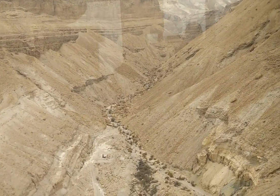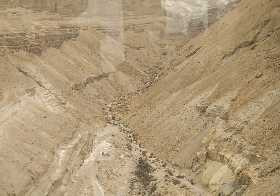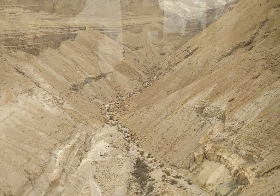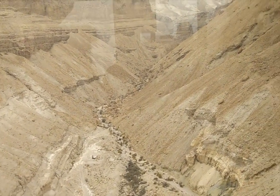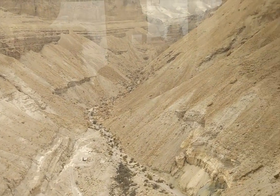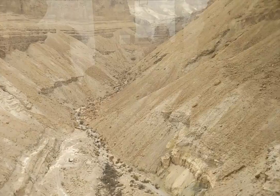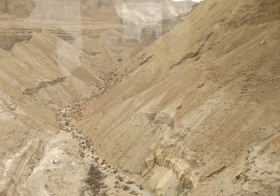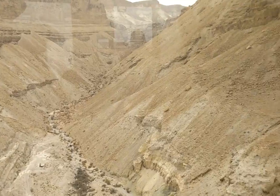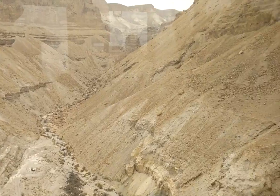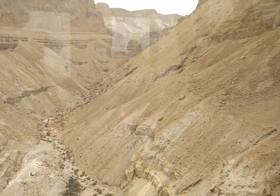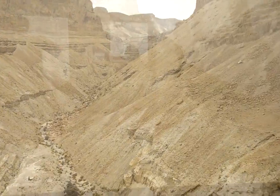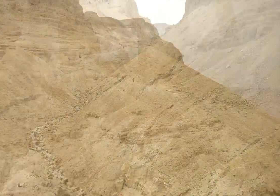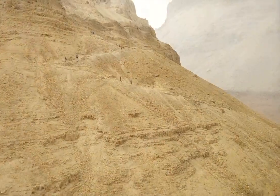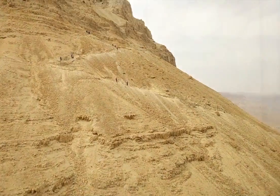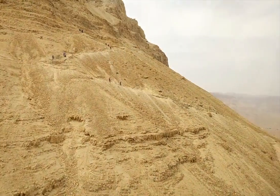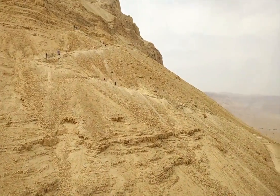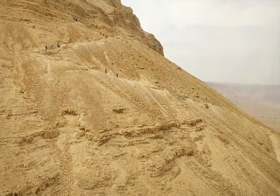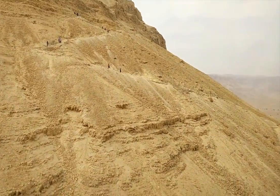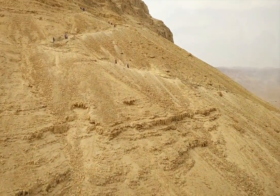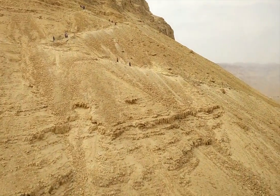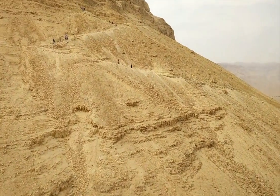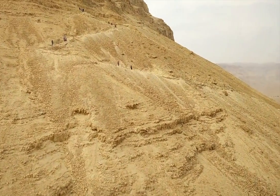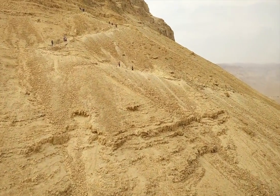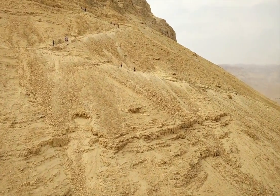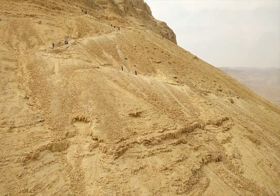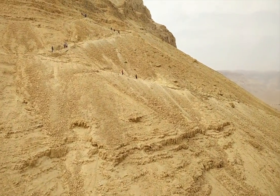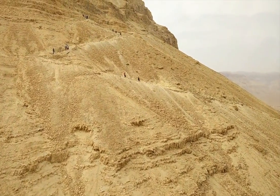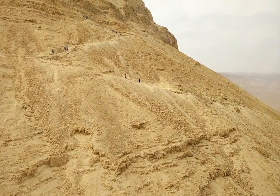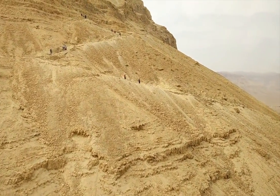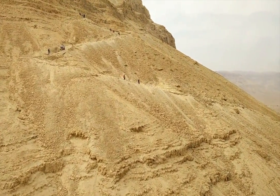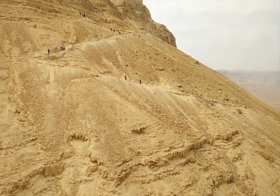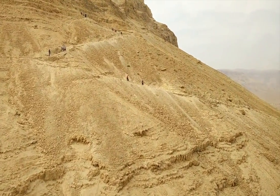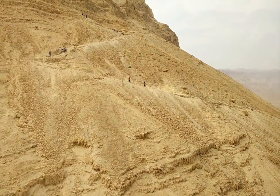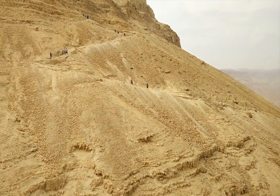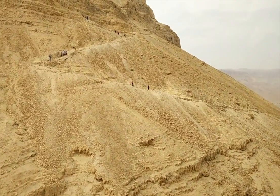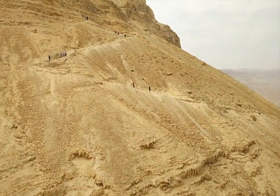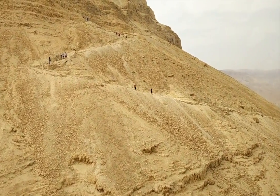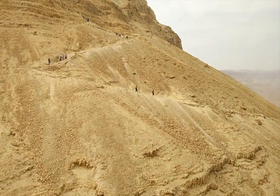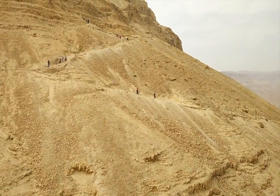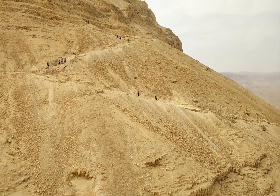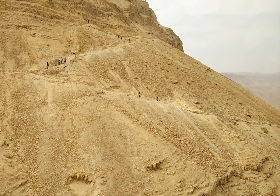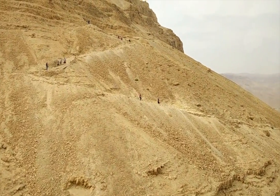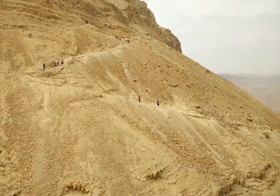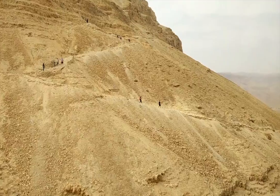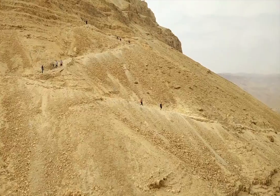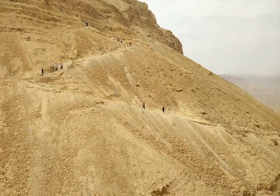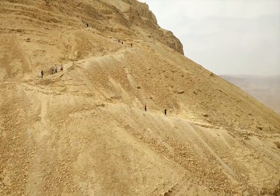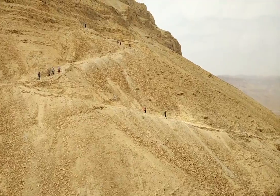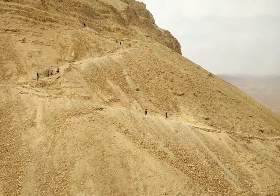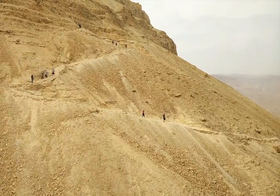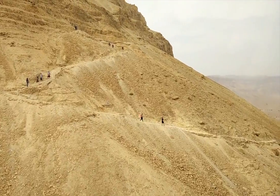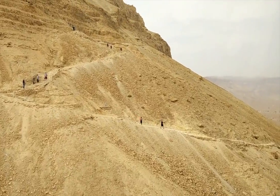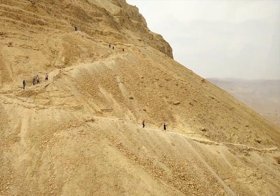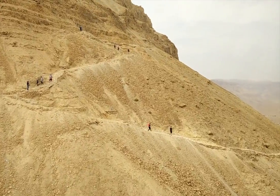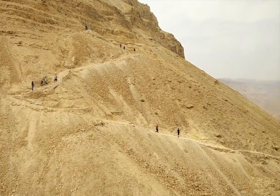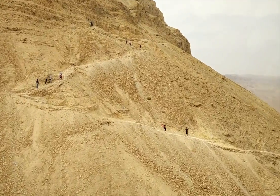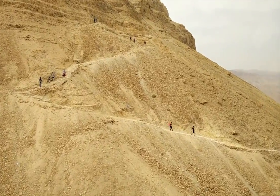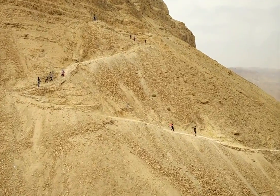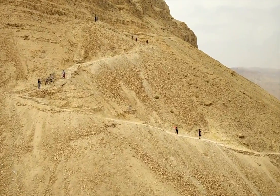Masada from the tourist center down below. You can see the people walking up the footpath all